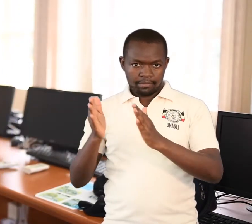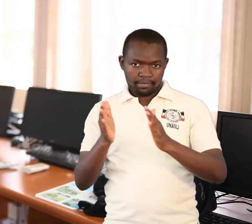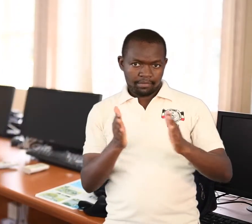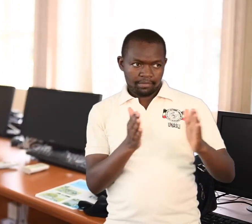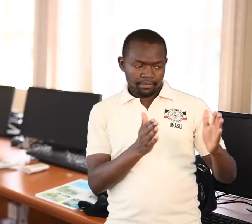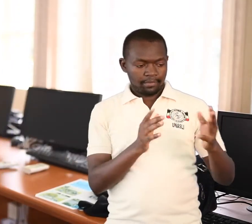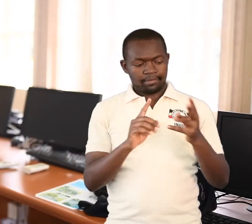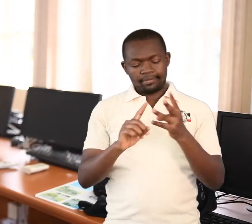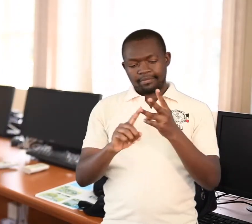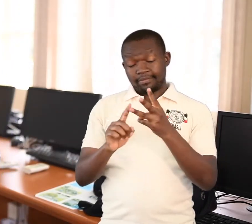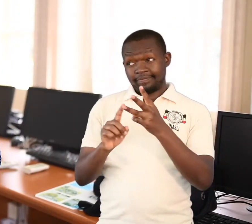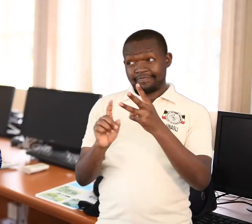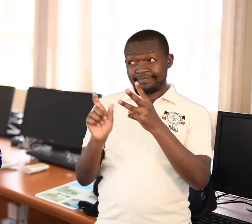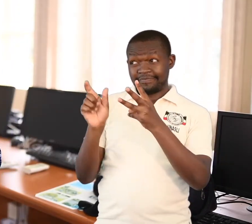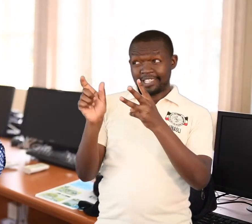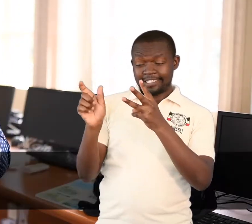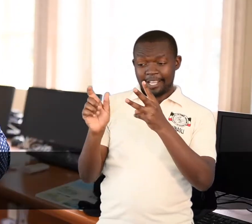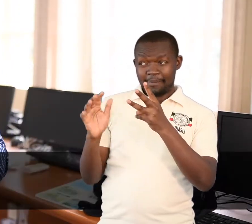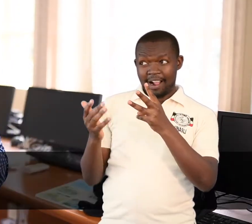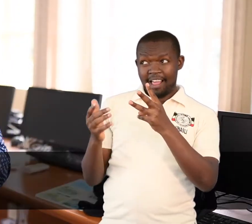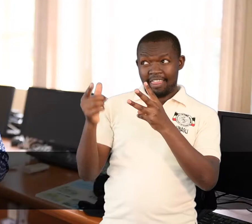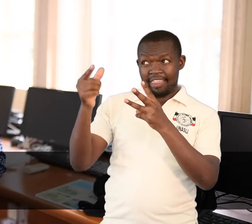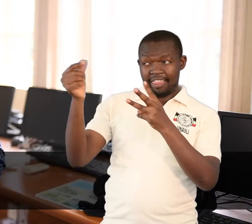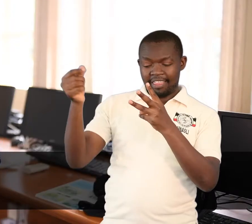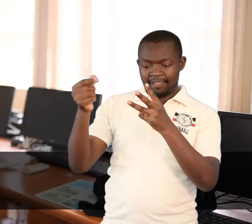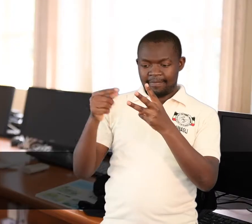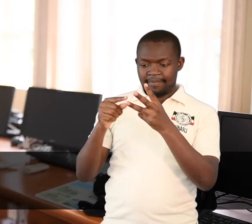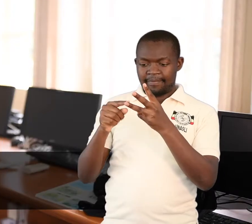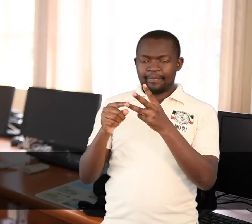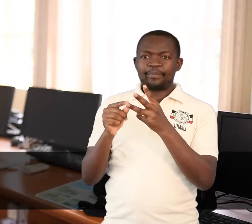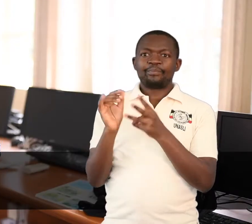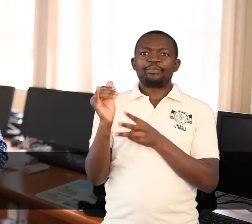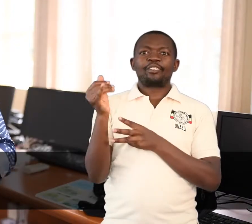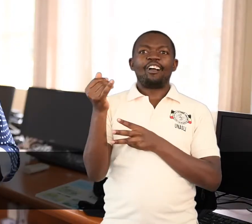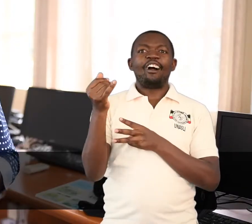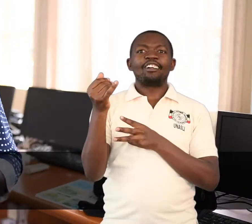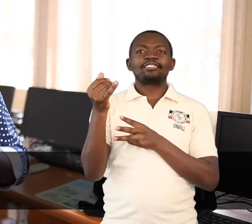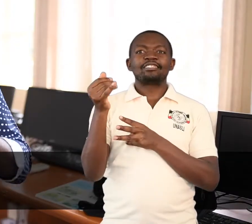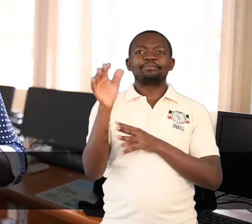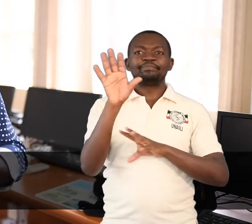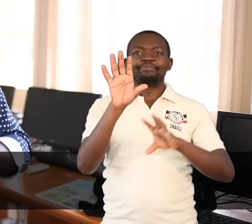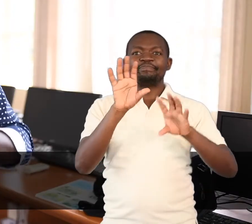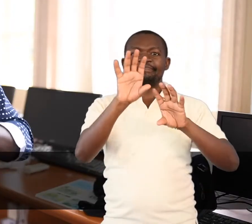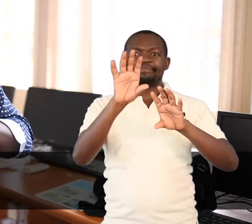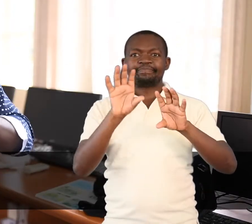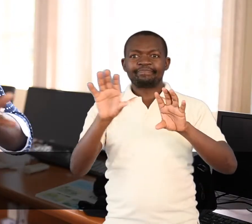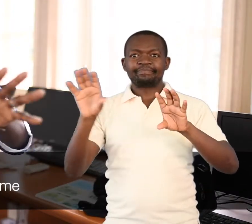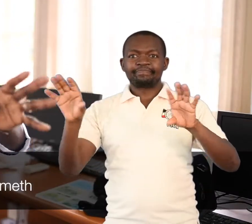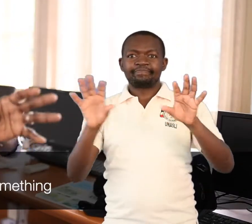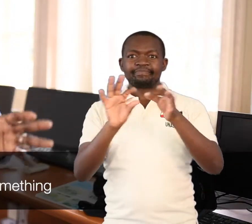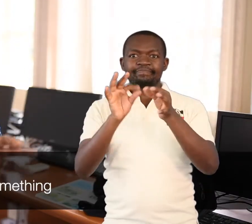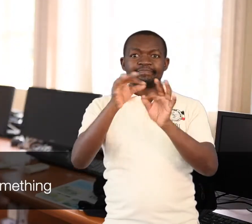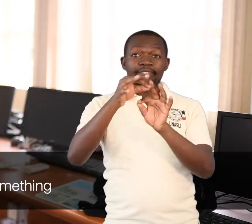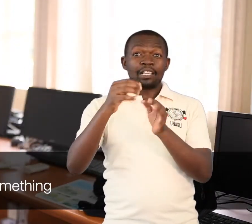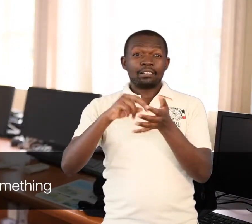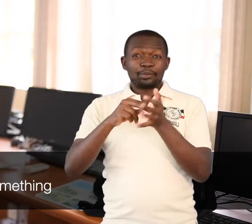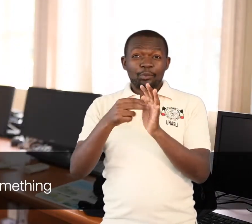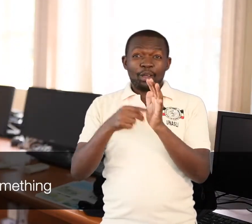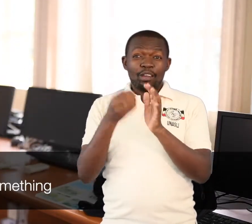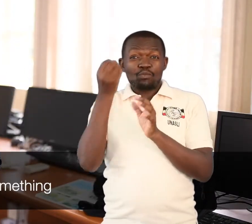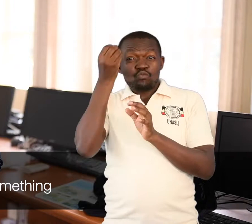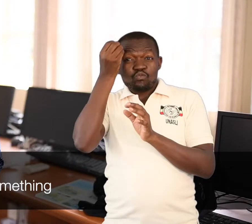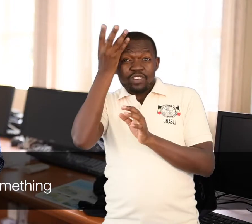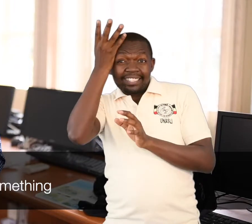other term is art making. Art making is to do with creating